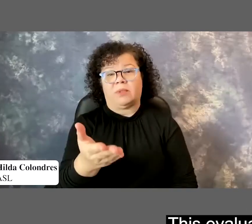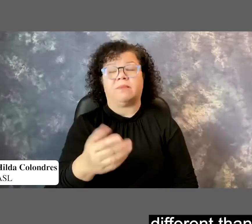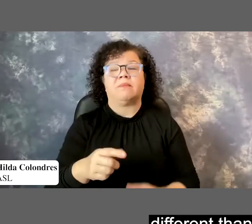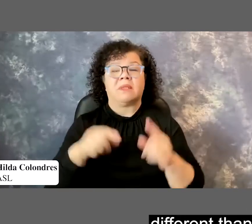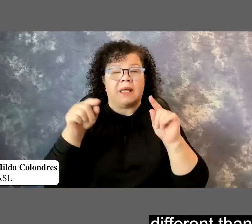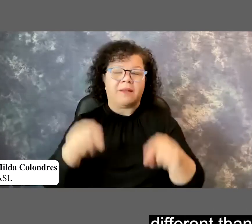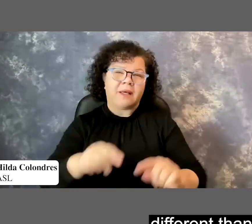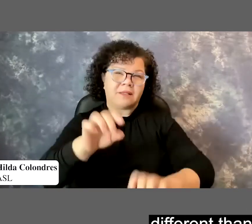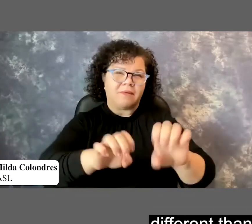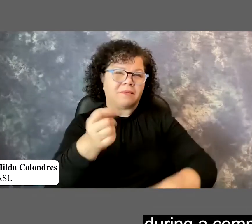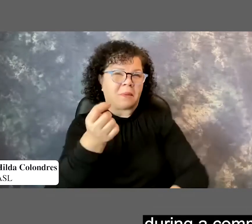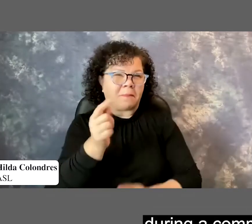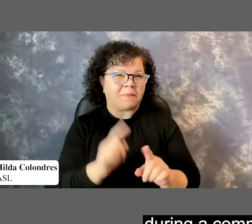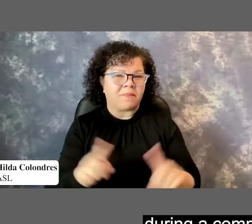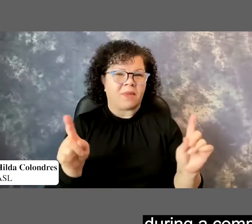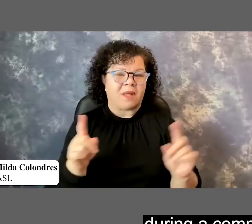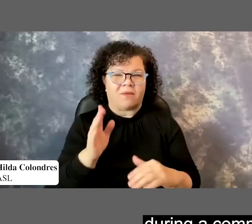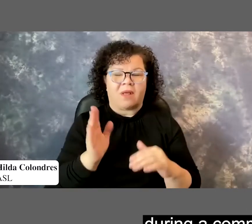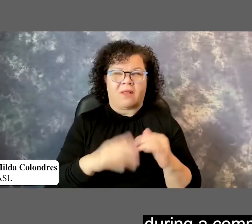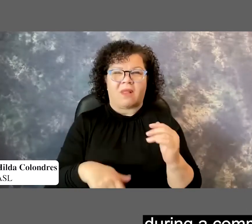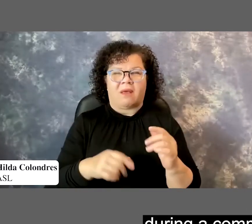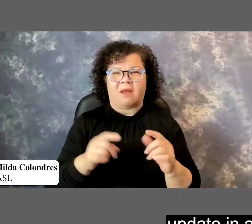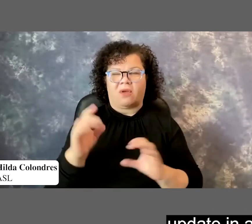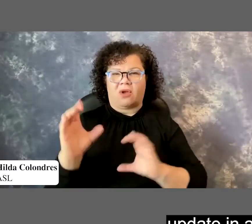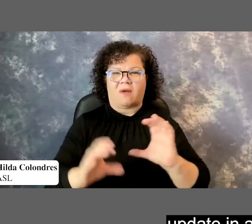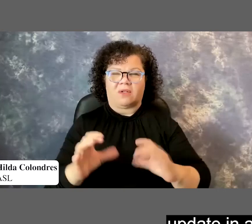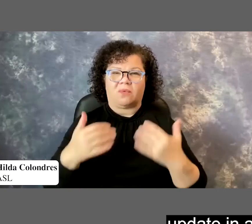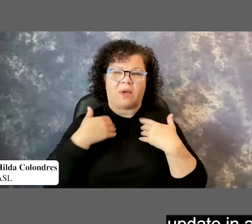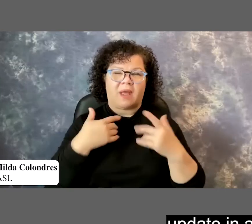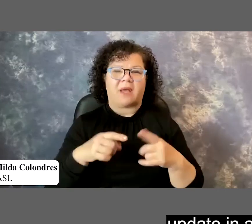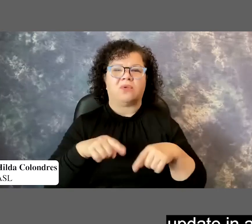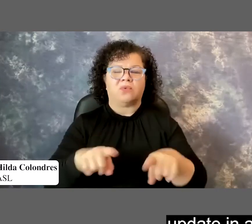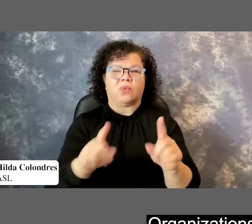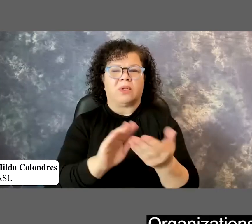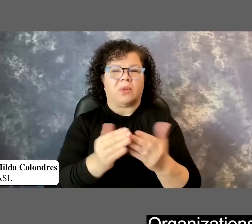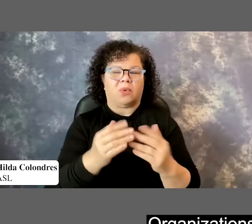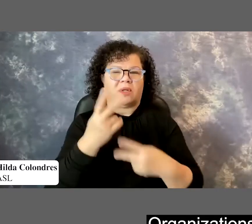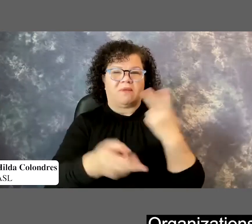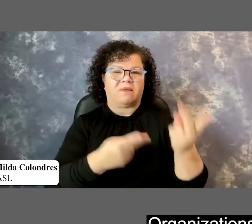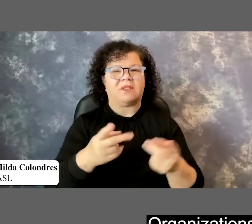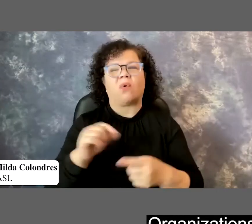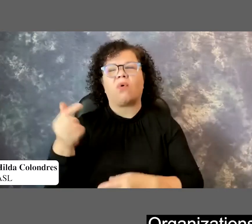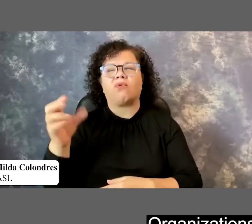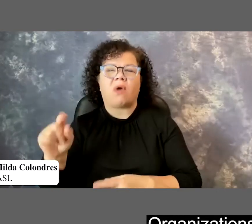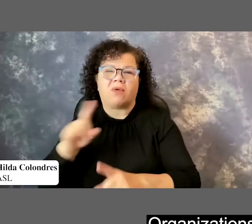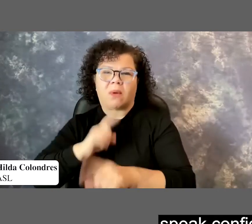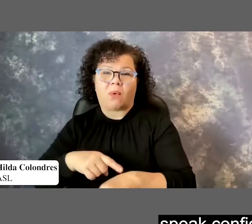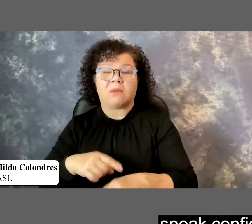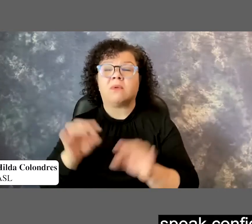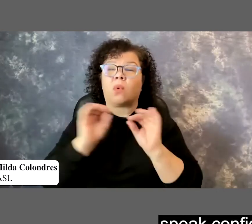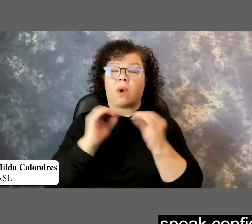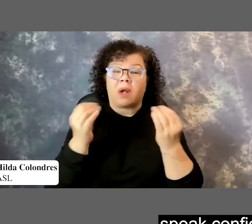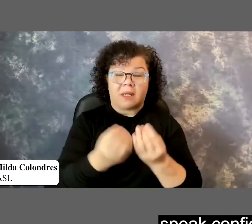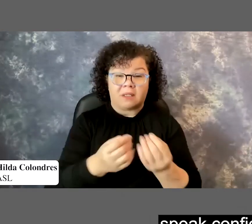little bit different than a conversation during a community visit or an update in a grant report. Organizations were invited to